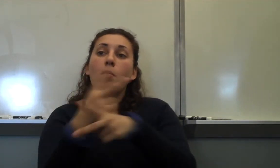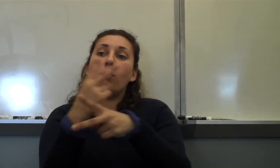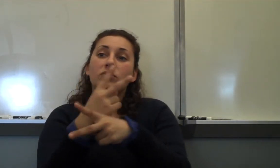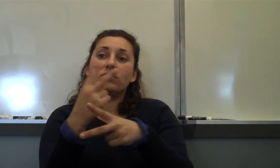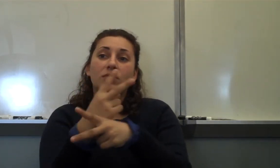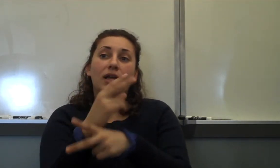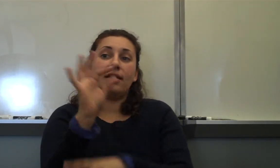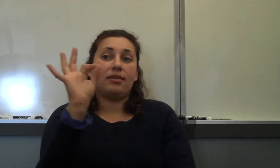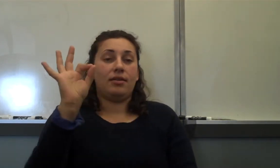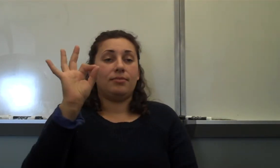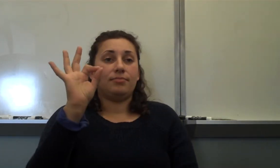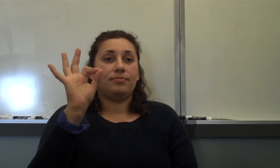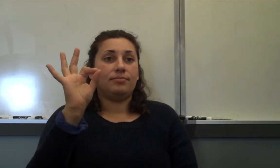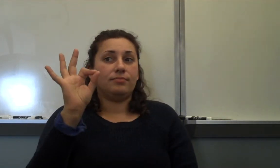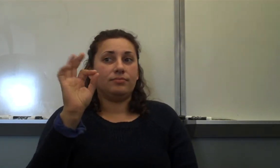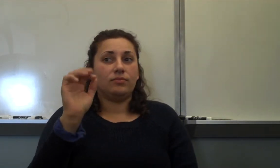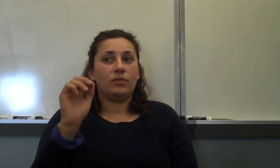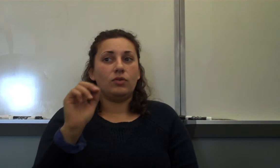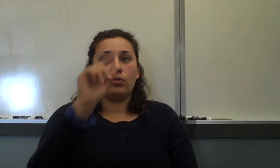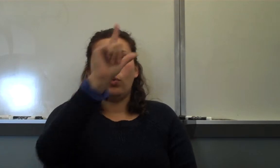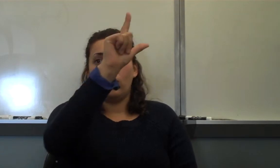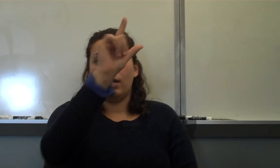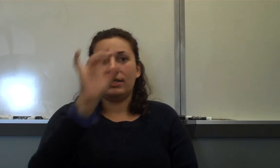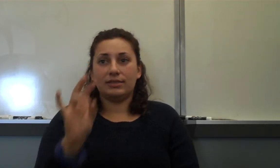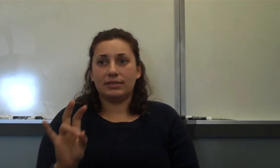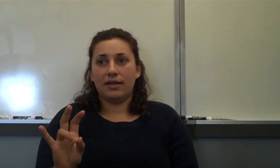9. 27. Got it. 3 times 7.